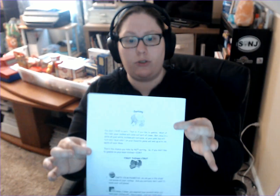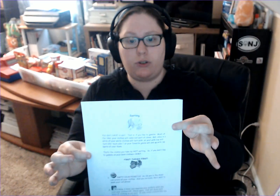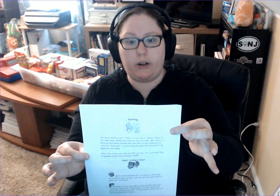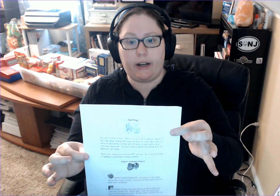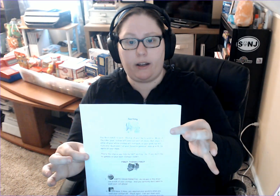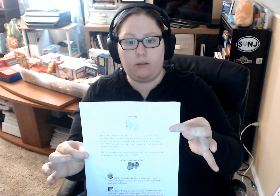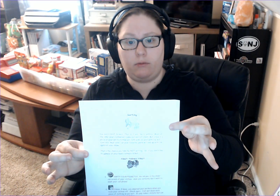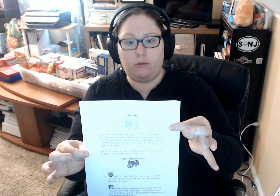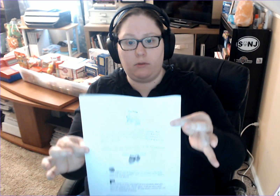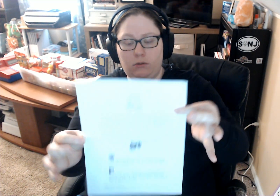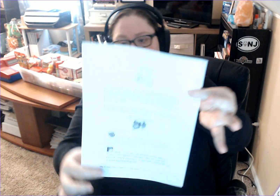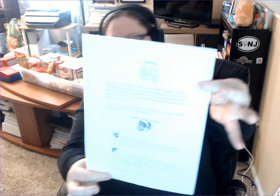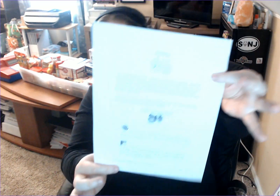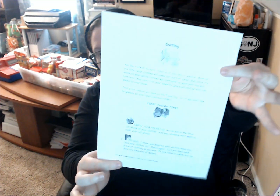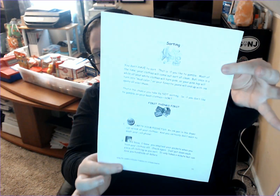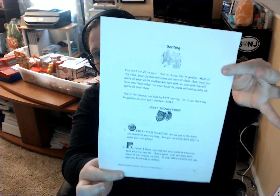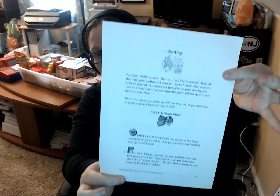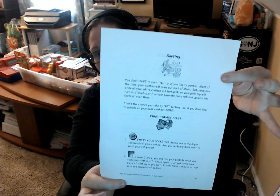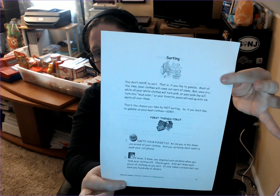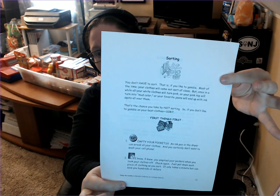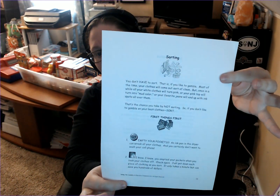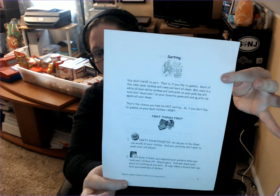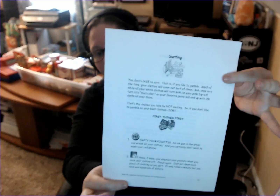sorting. This is the paper we're on.